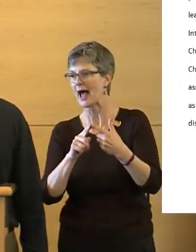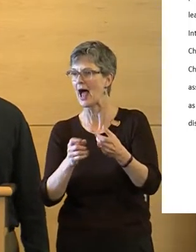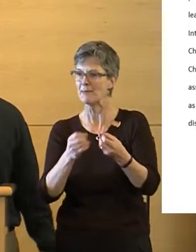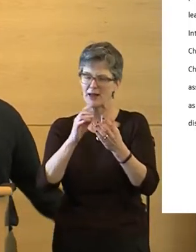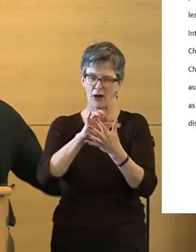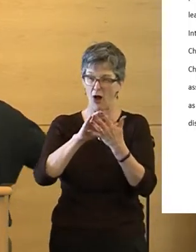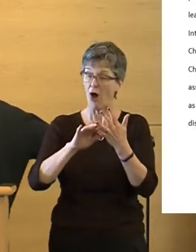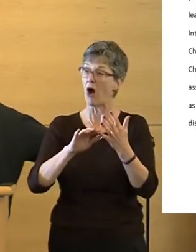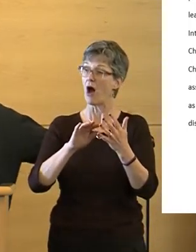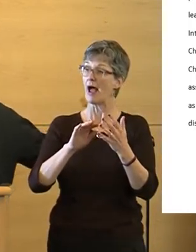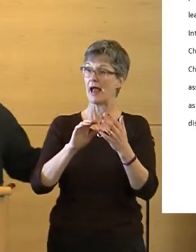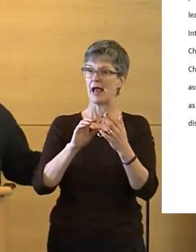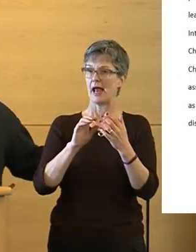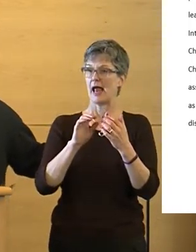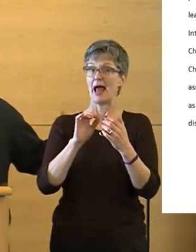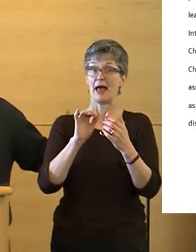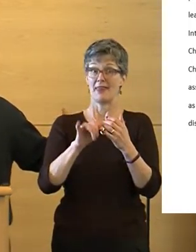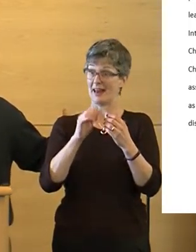would.